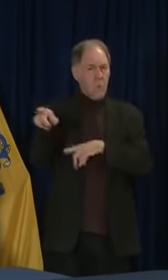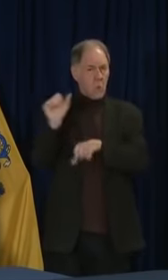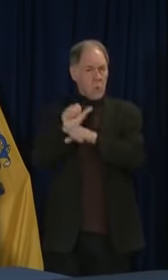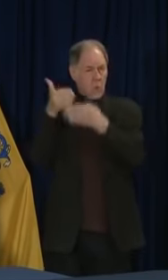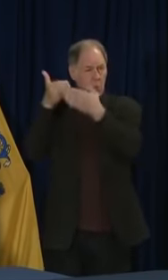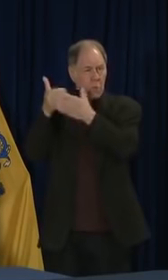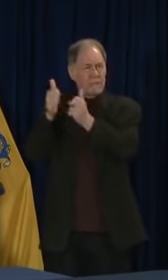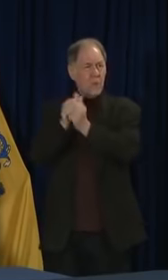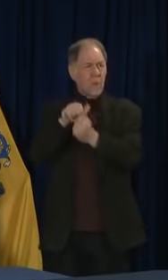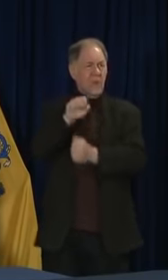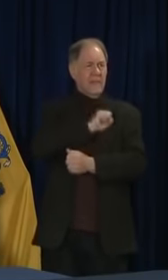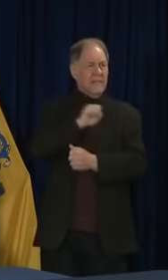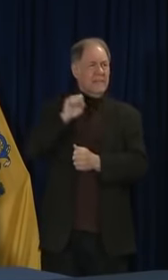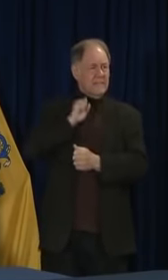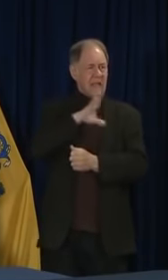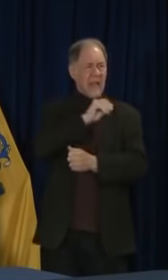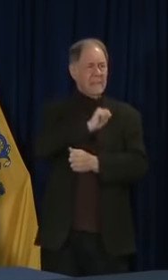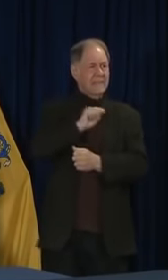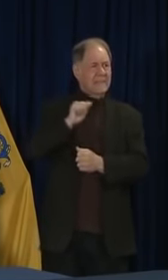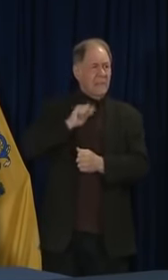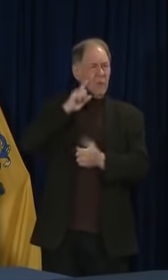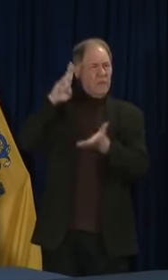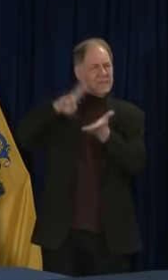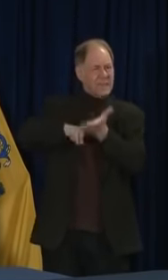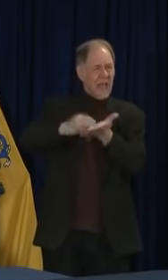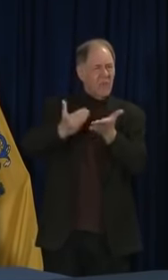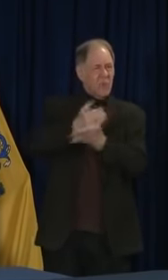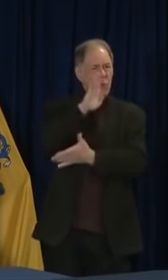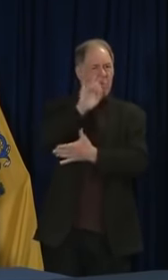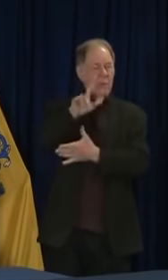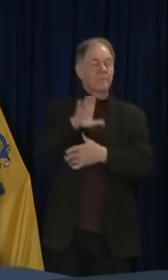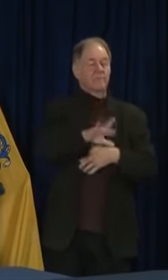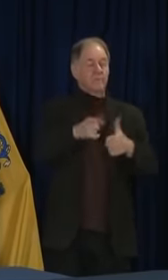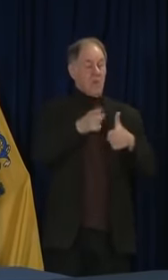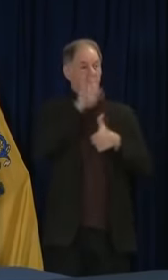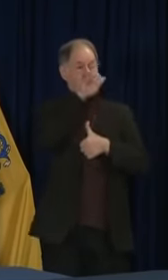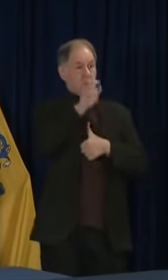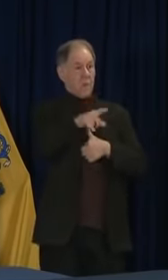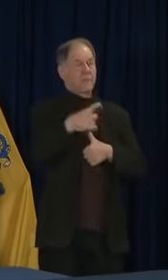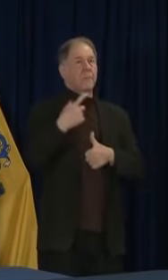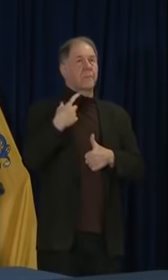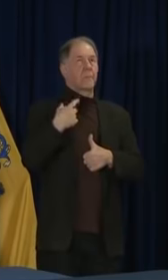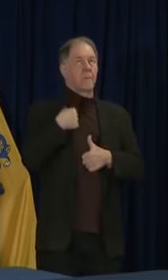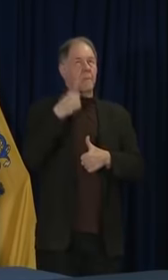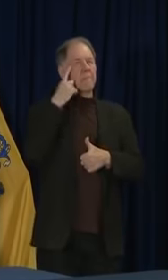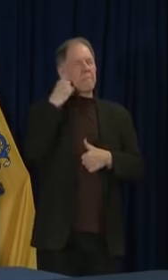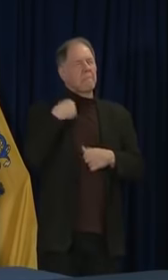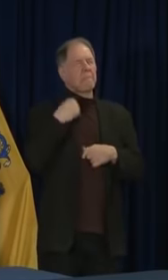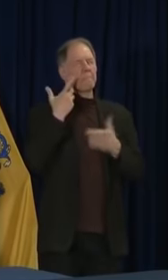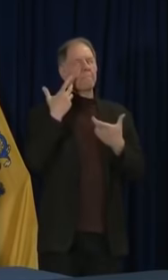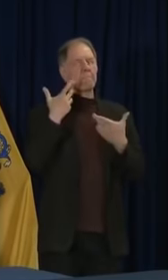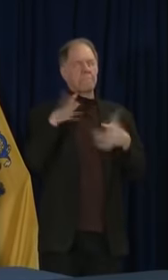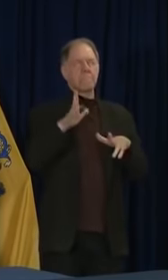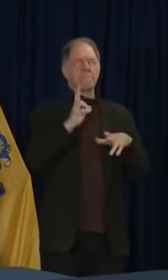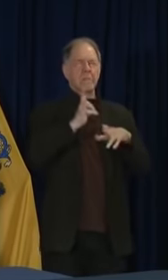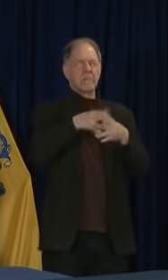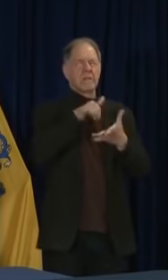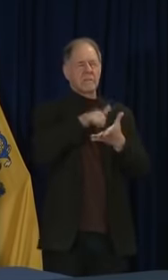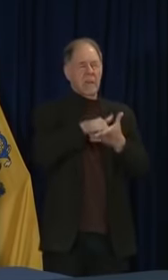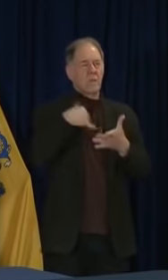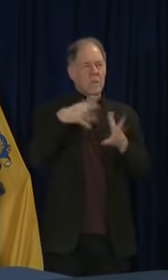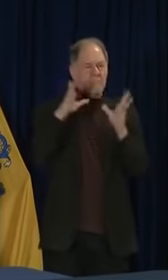them on that, or do you plan on signing those bills should they reach? Yeah, so on the first question, we had I think I mentioned this, we had a good meeting with the treasurer